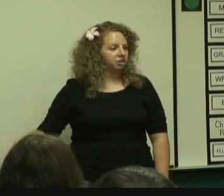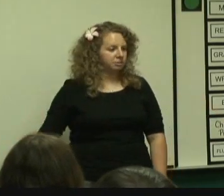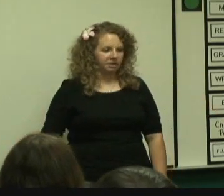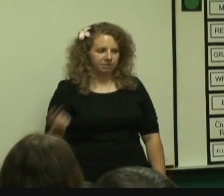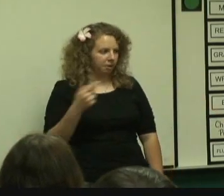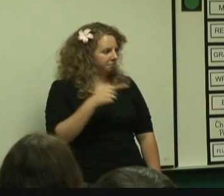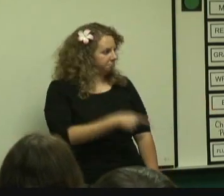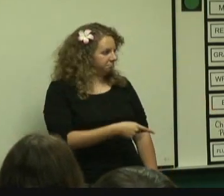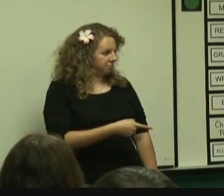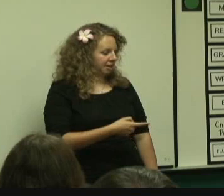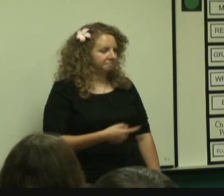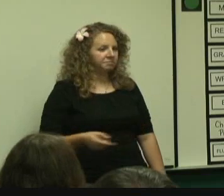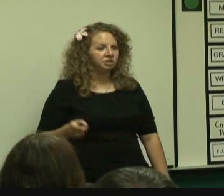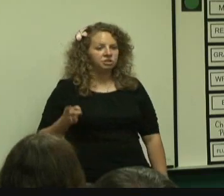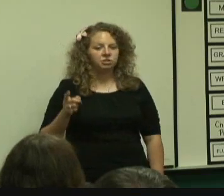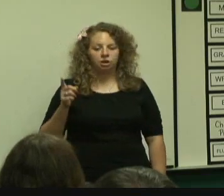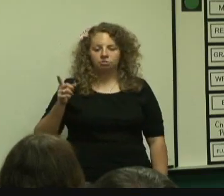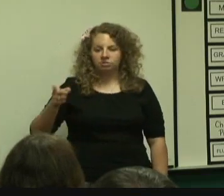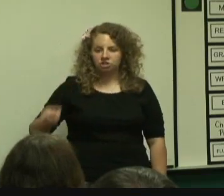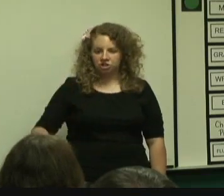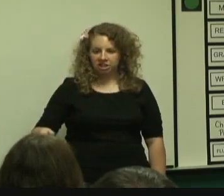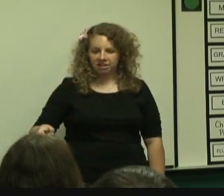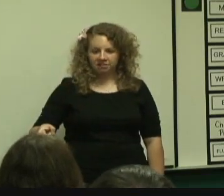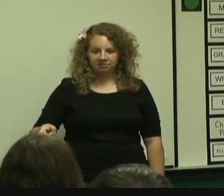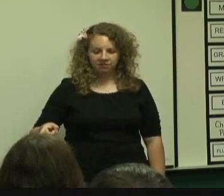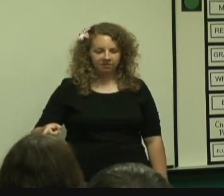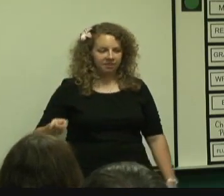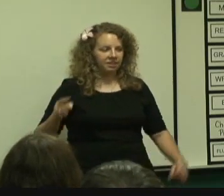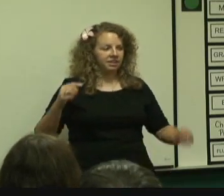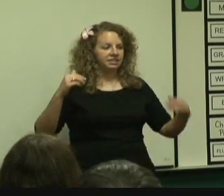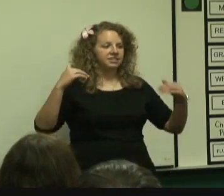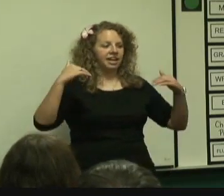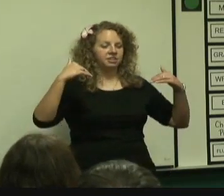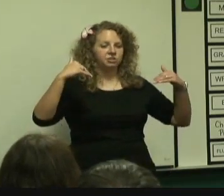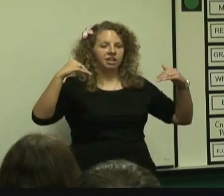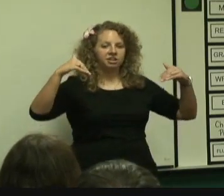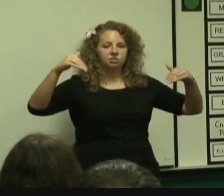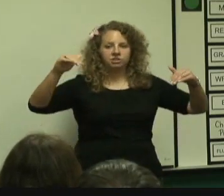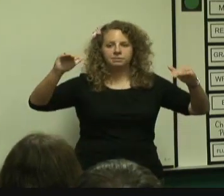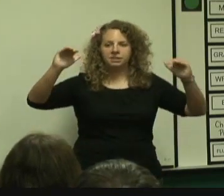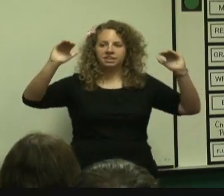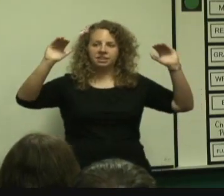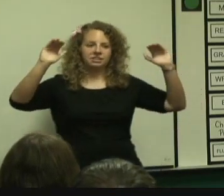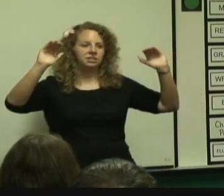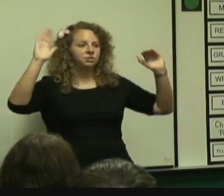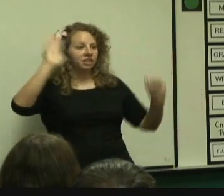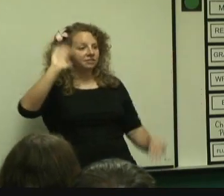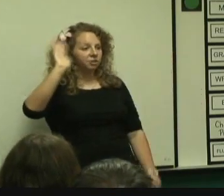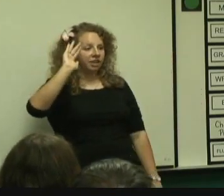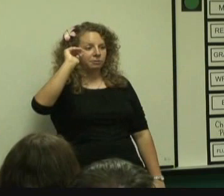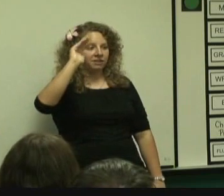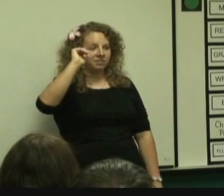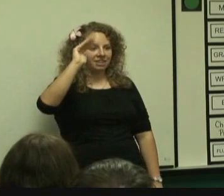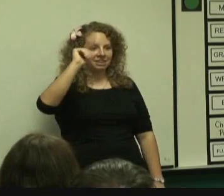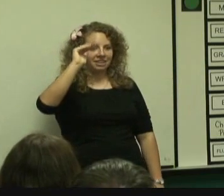can just pick a spot. Okay. So she is tired. So tired is going to be like this. So like if you're like waving like